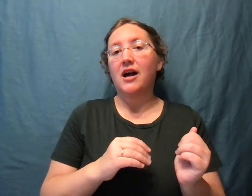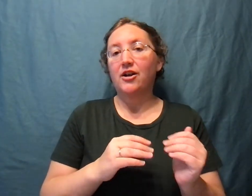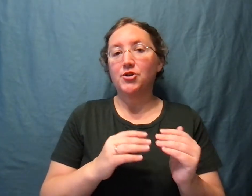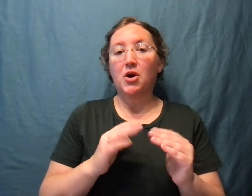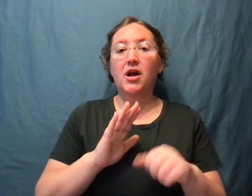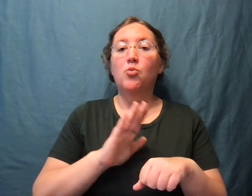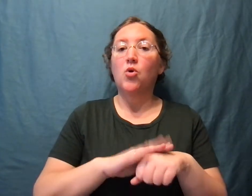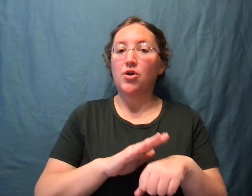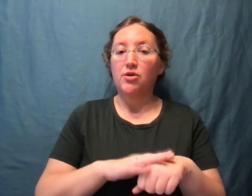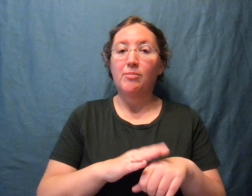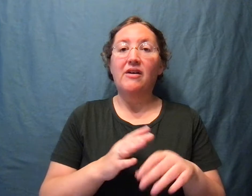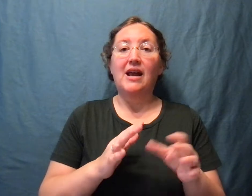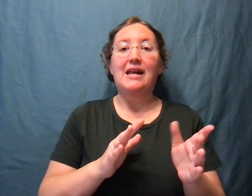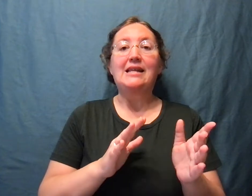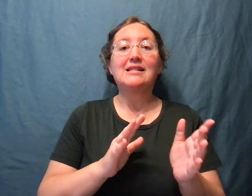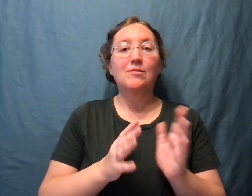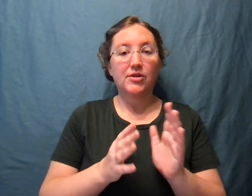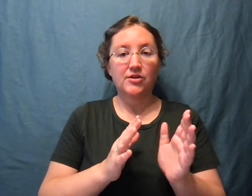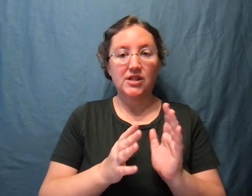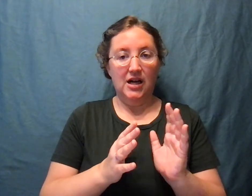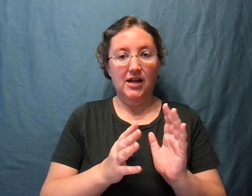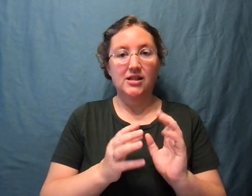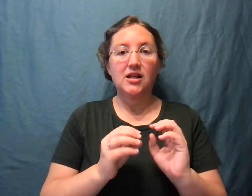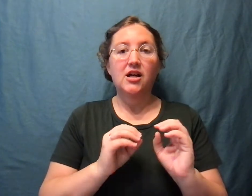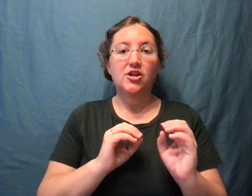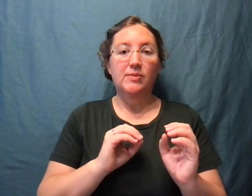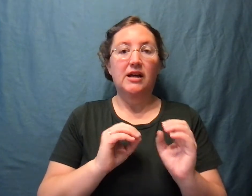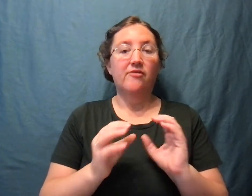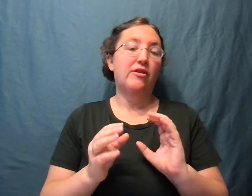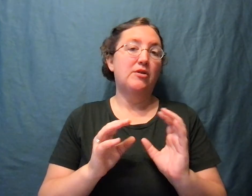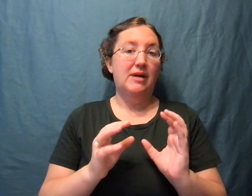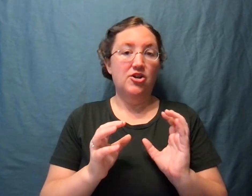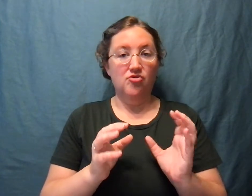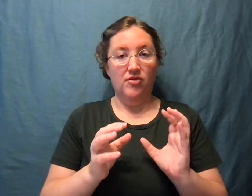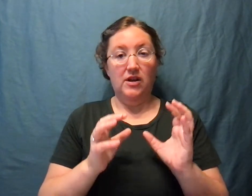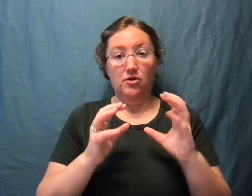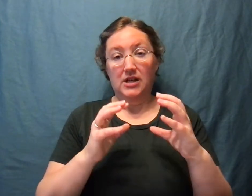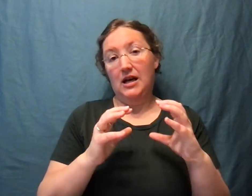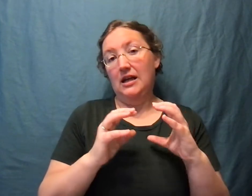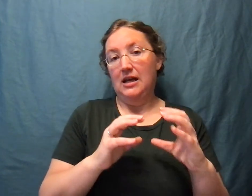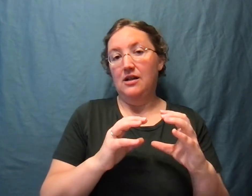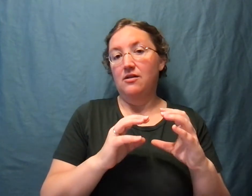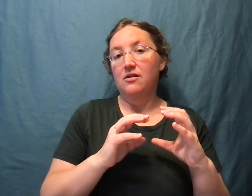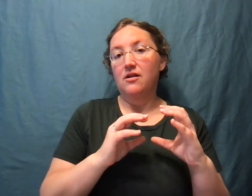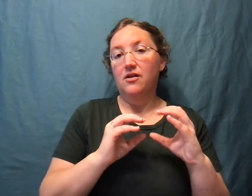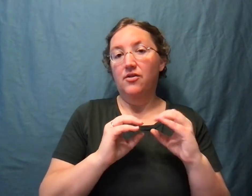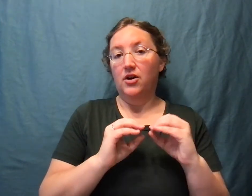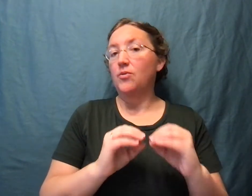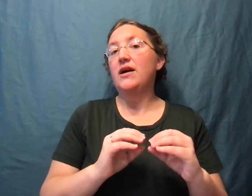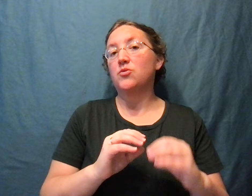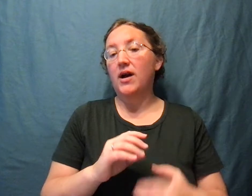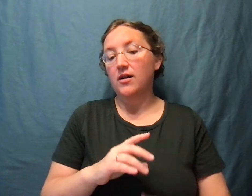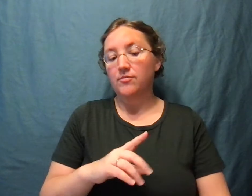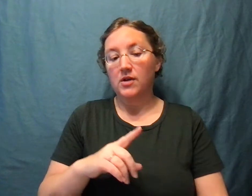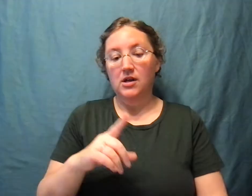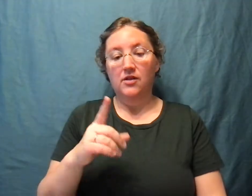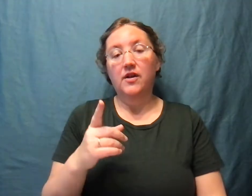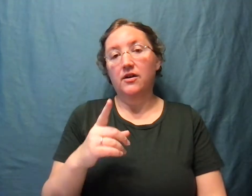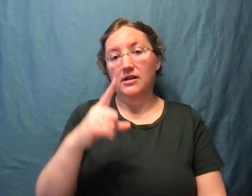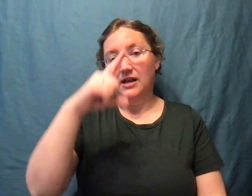I'll try and warn you about any similar signs to be careful of to make sure that you're signing in the correct way. Their example